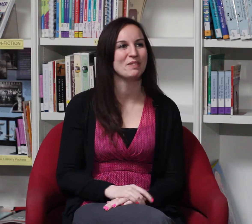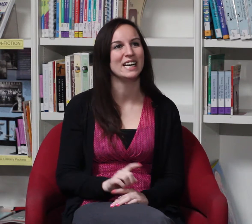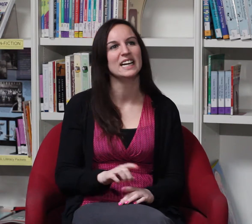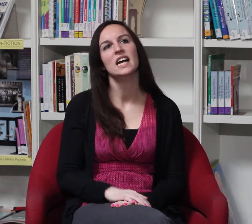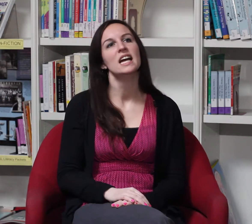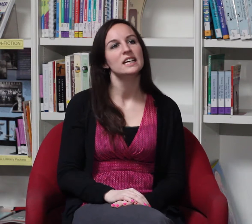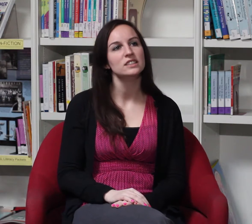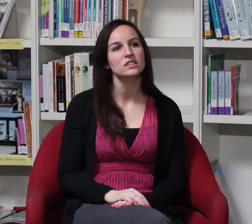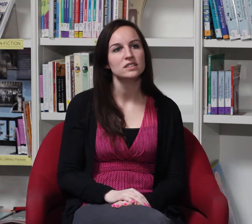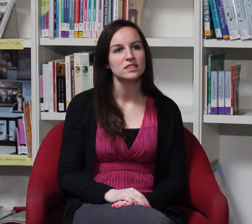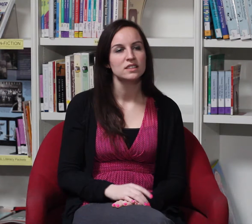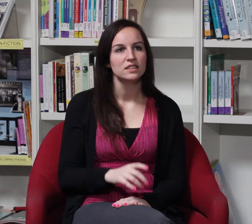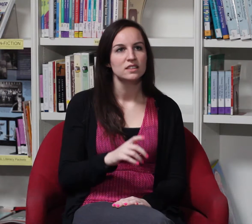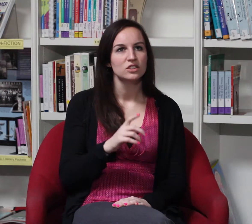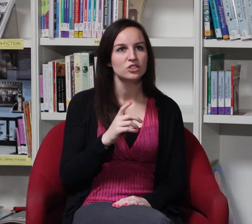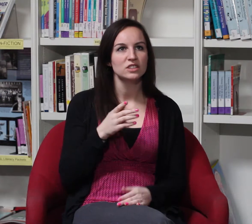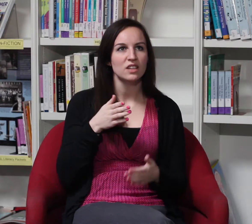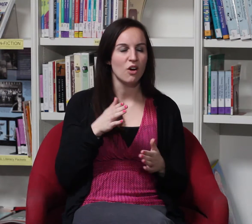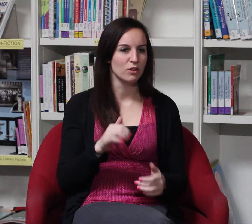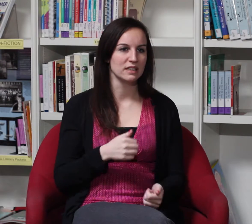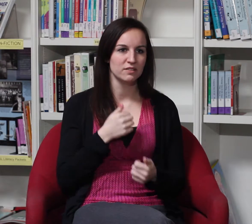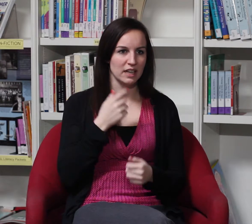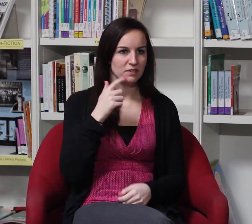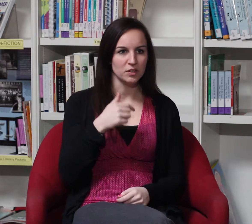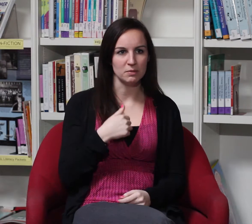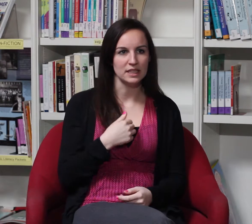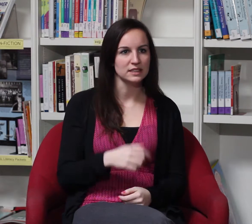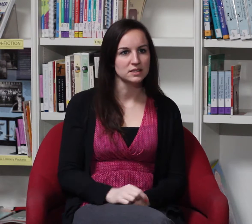but it's just a way of life for me.